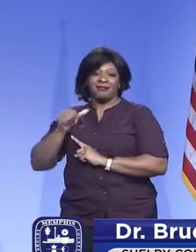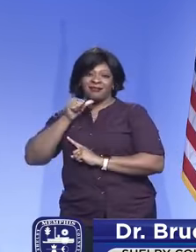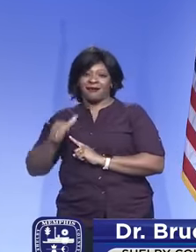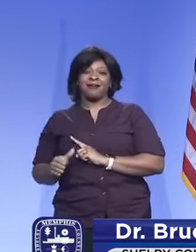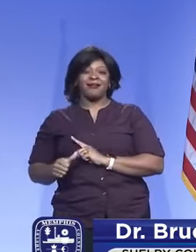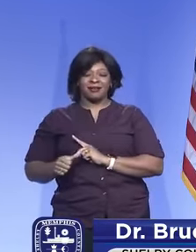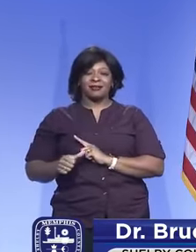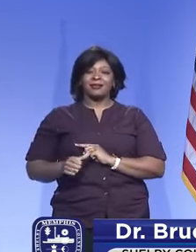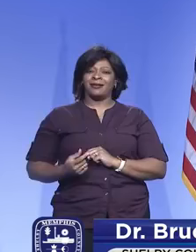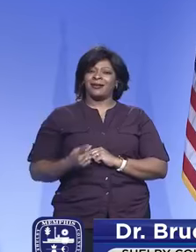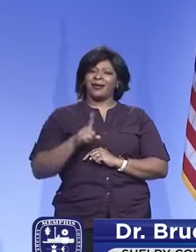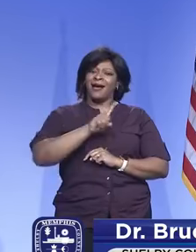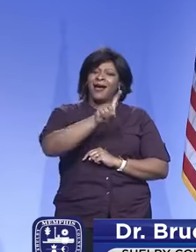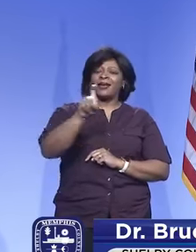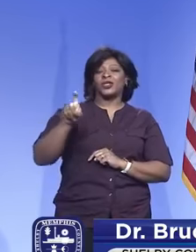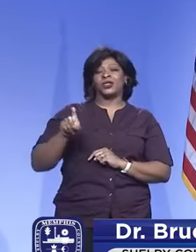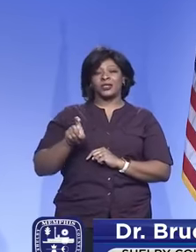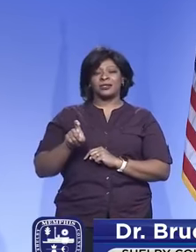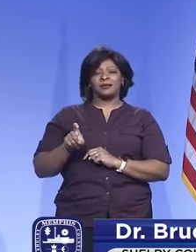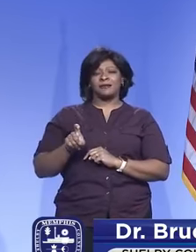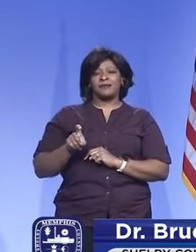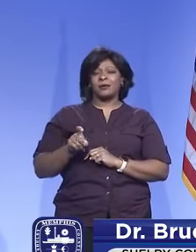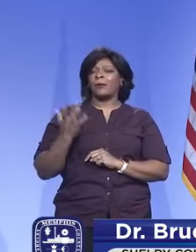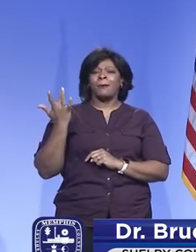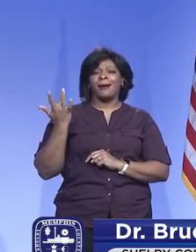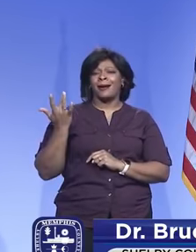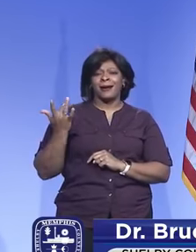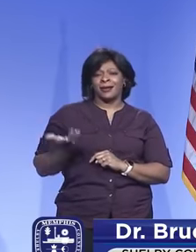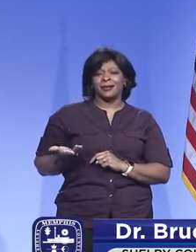You have to ask yourself, why?